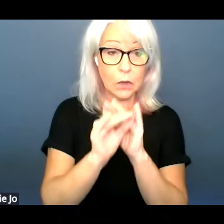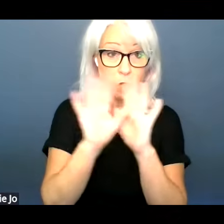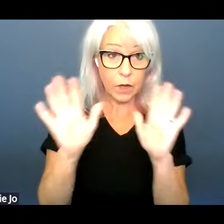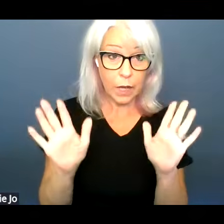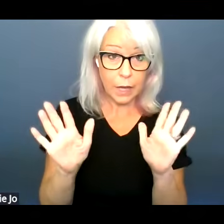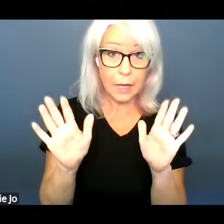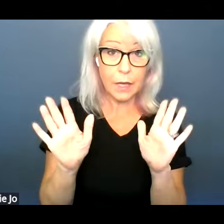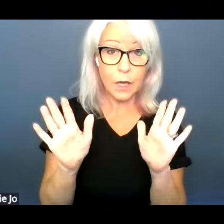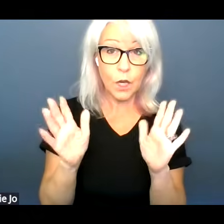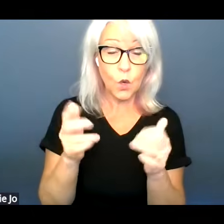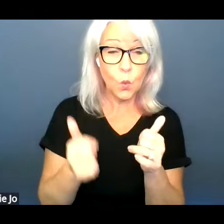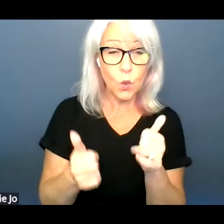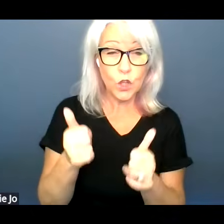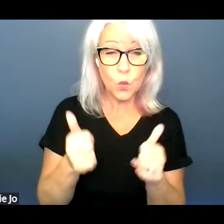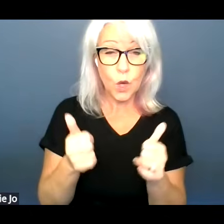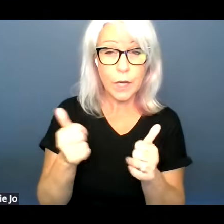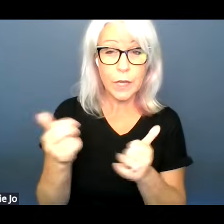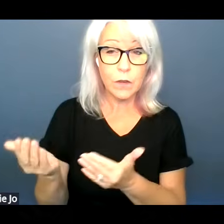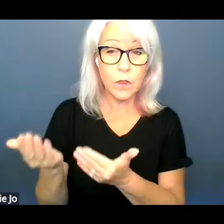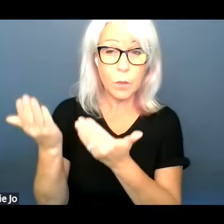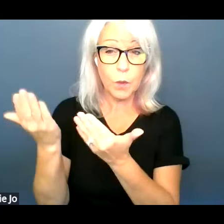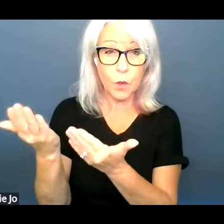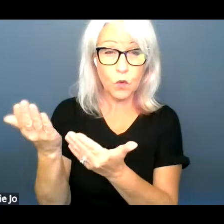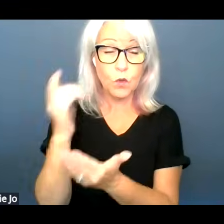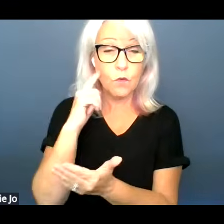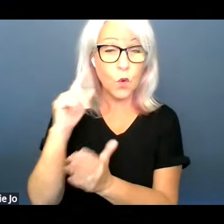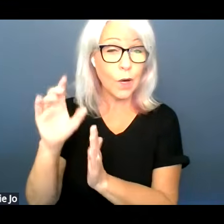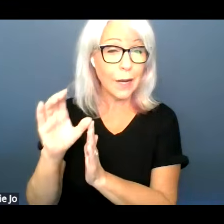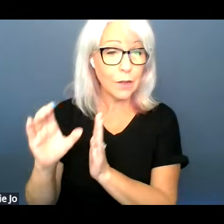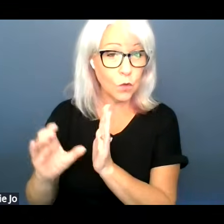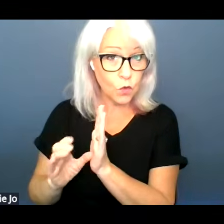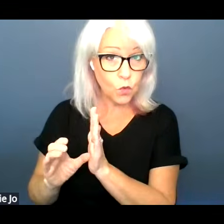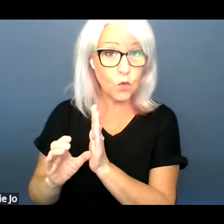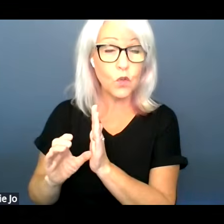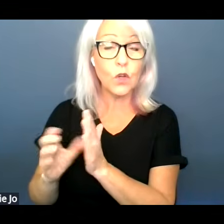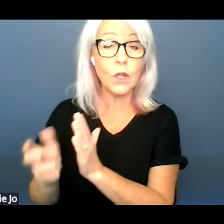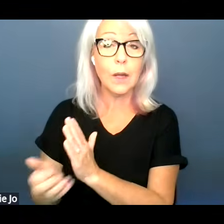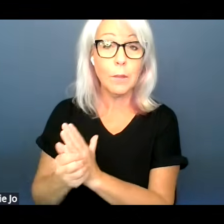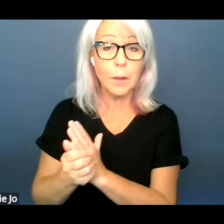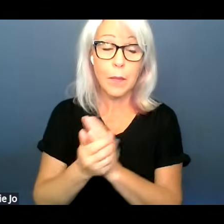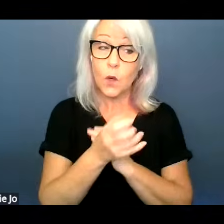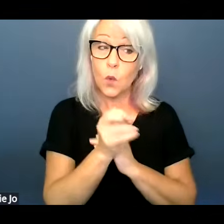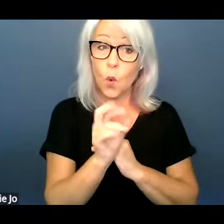the proposal for a constitutional amendment or an initiated law.